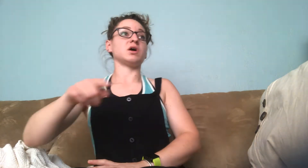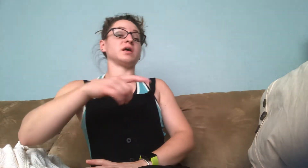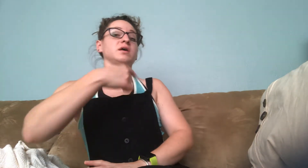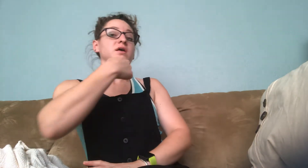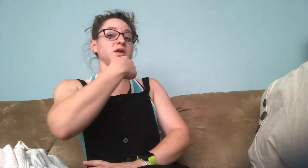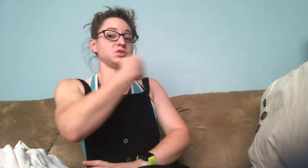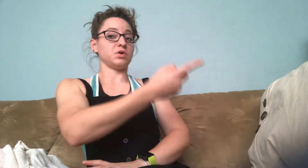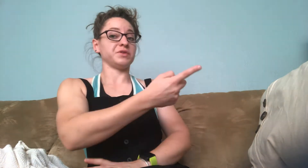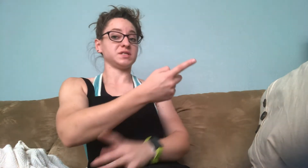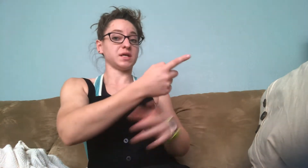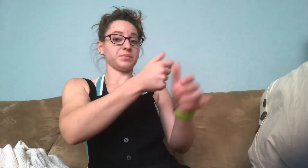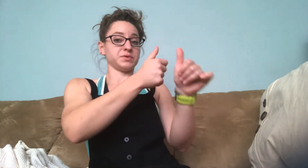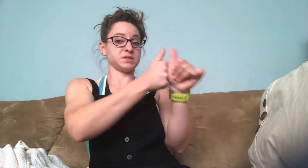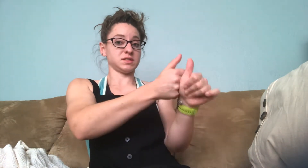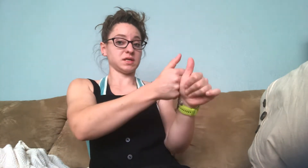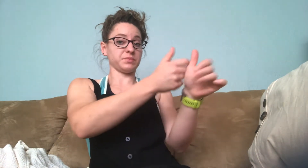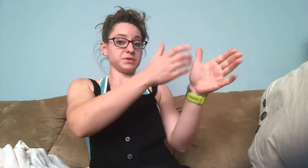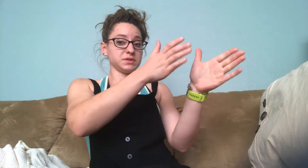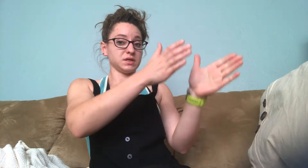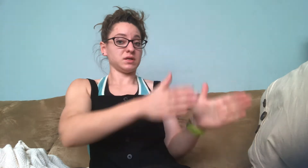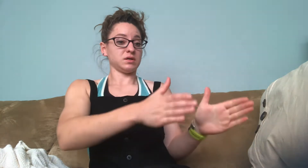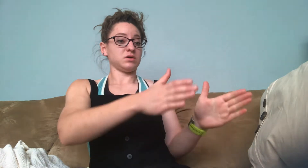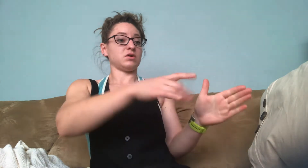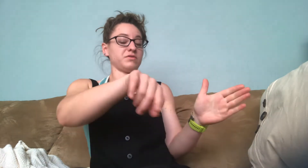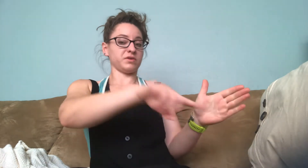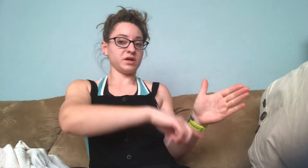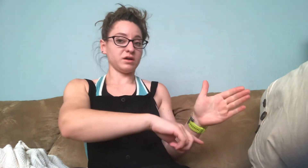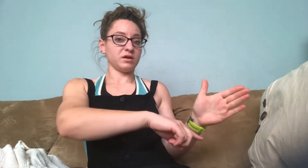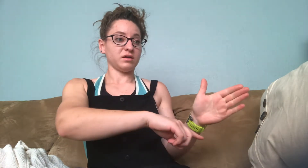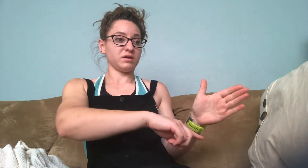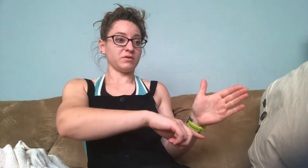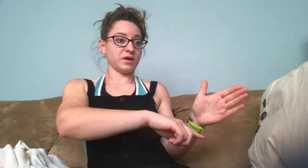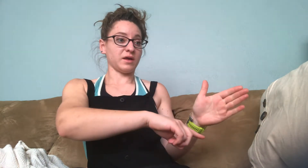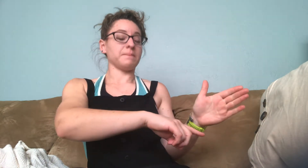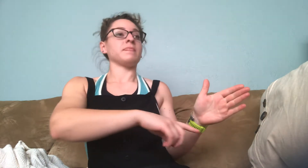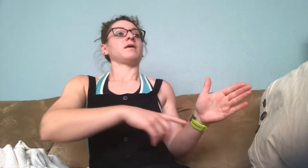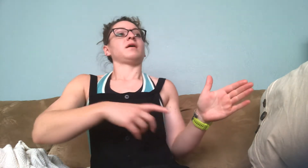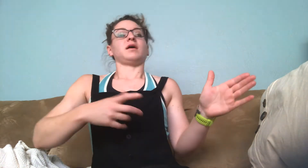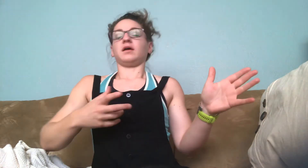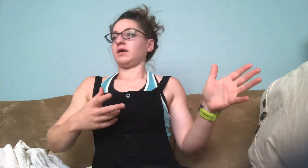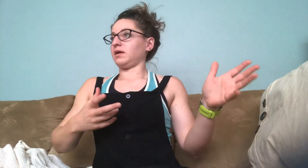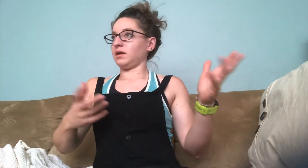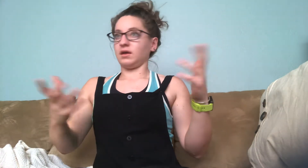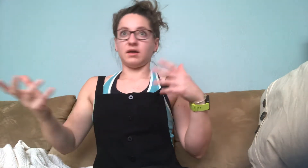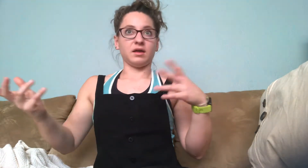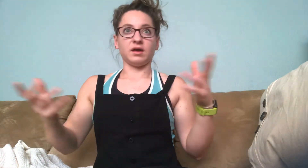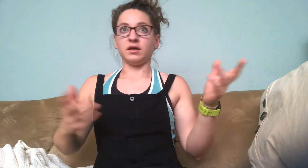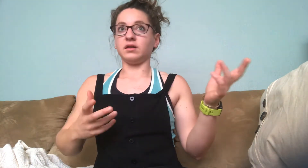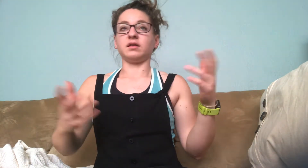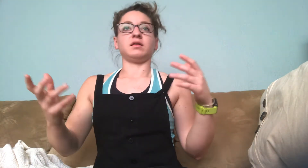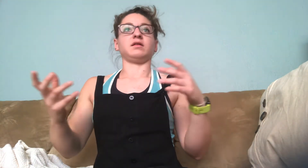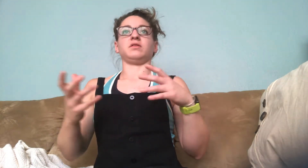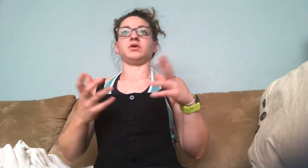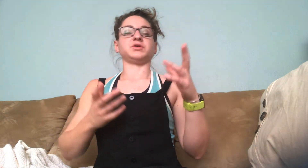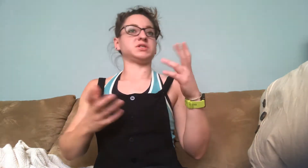he's talking, he told the disciples over here, okay? And